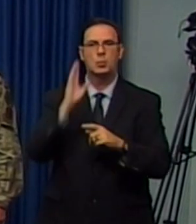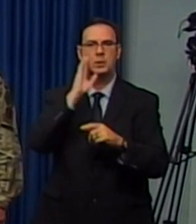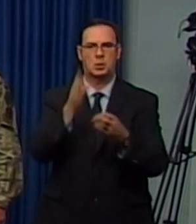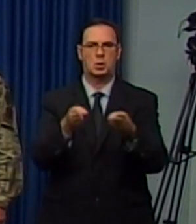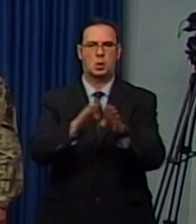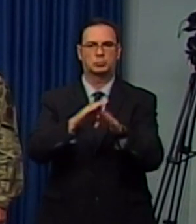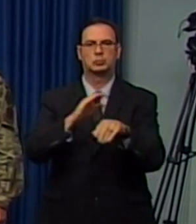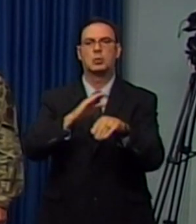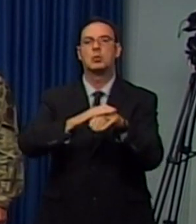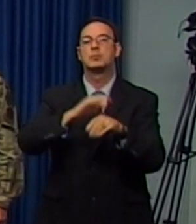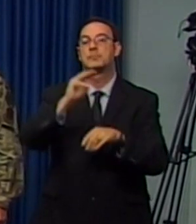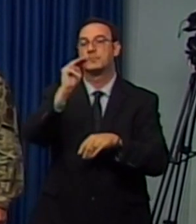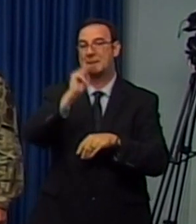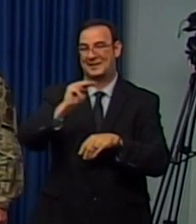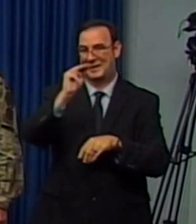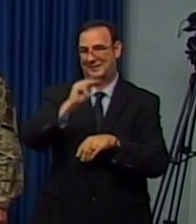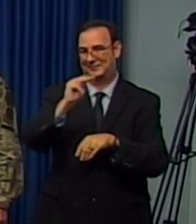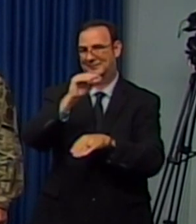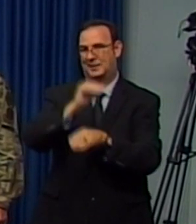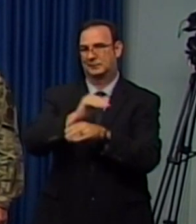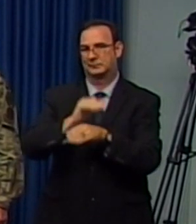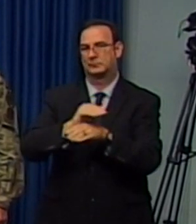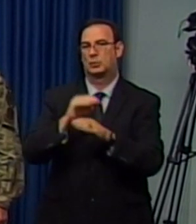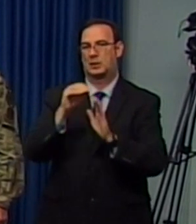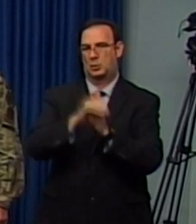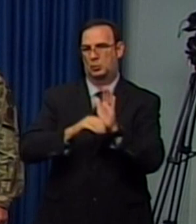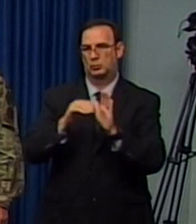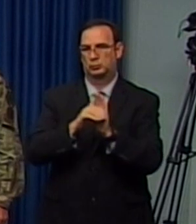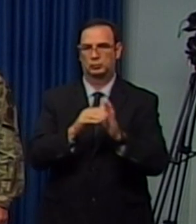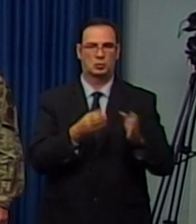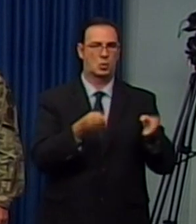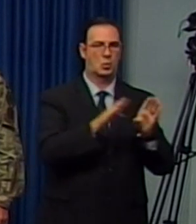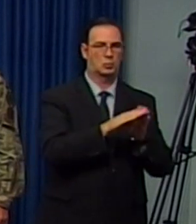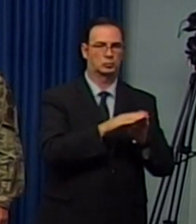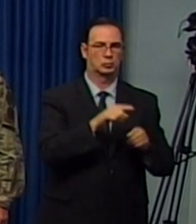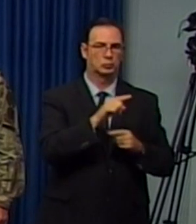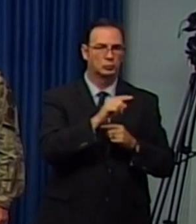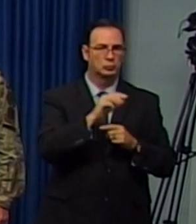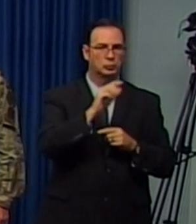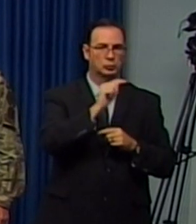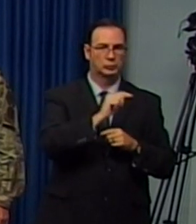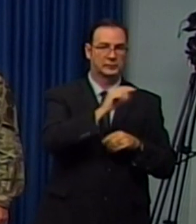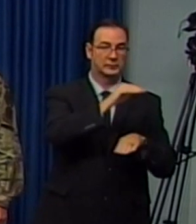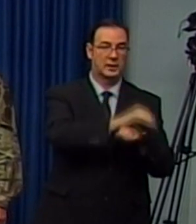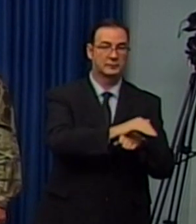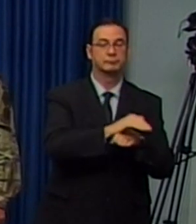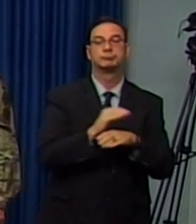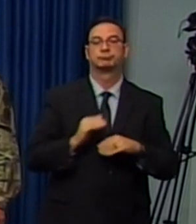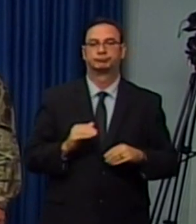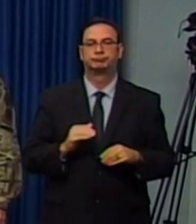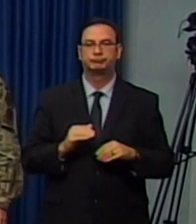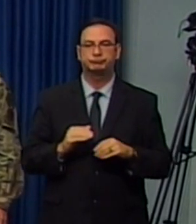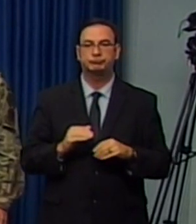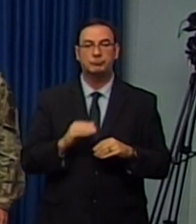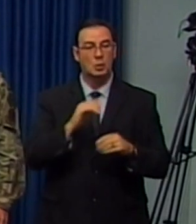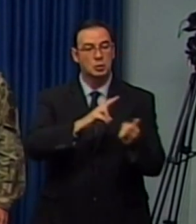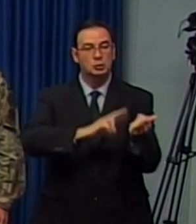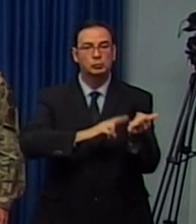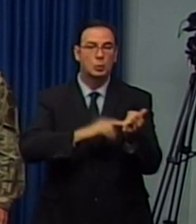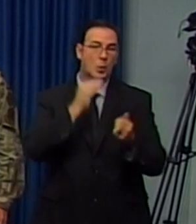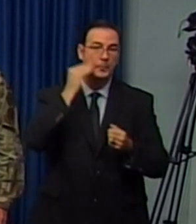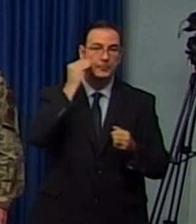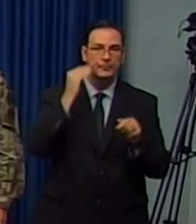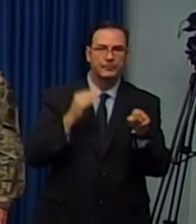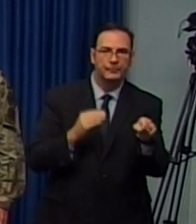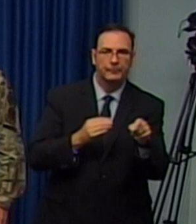terms of generators, ACA Secretary Mayhew has confirmed that every nursing home and assisted living facility in a